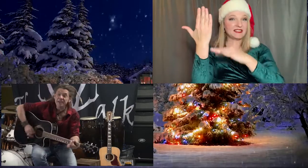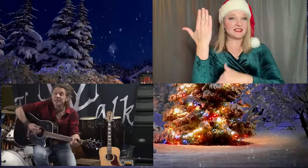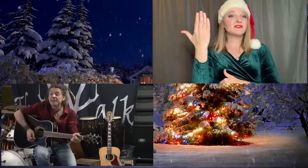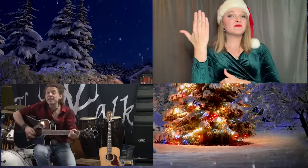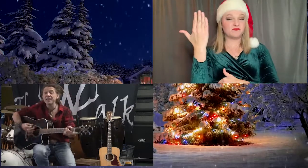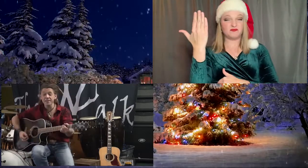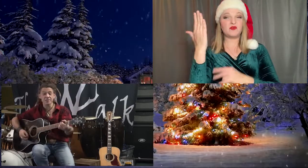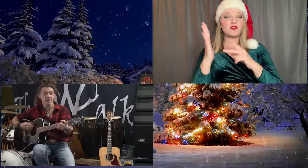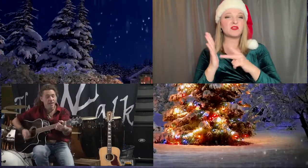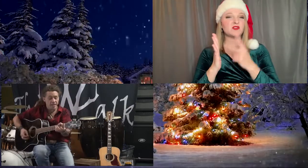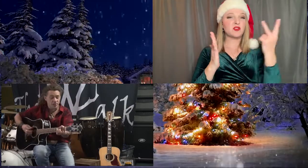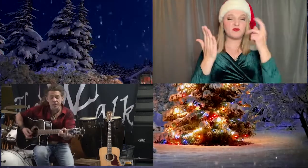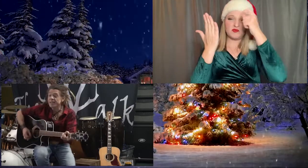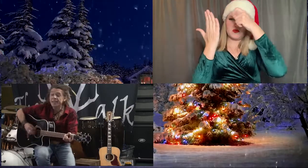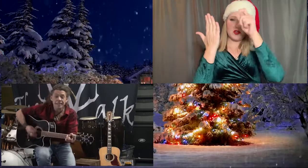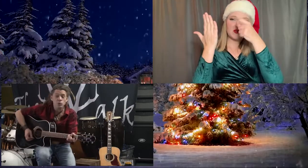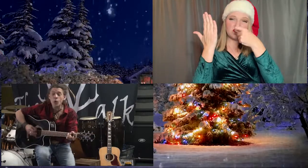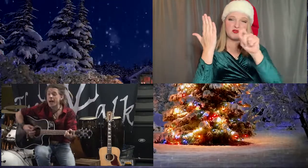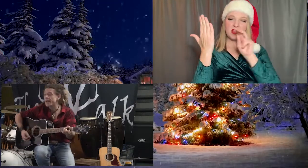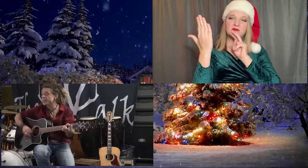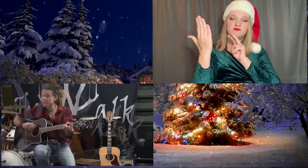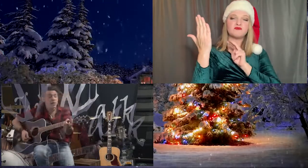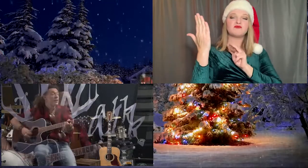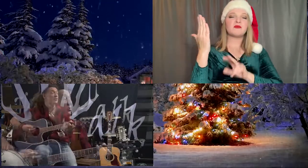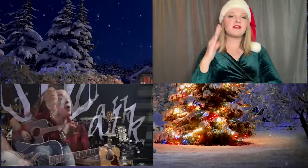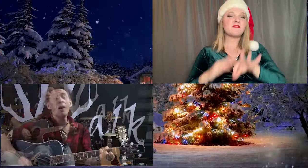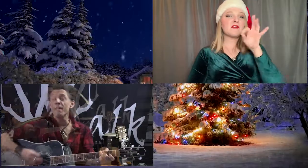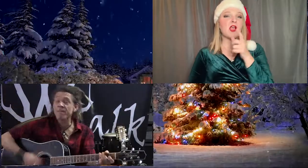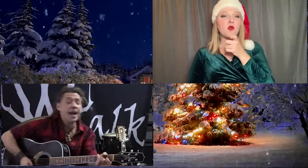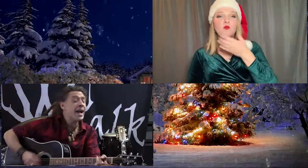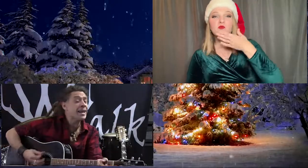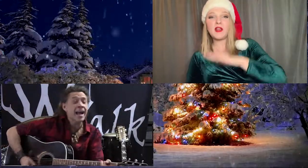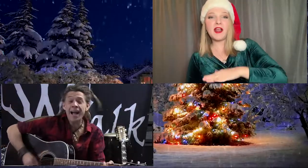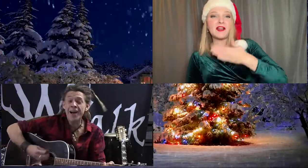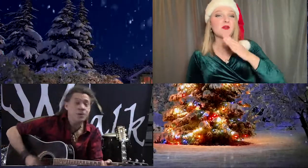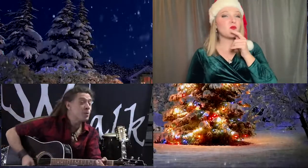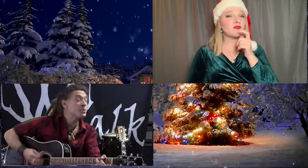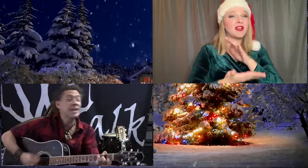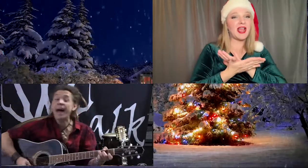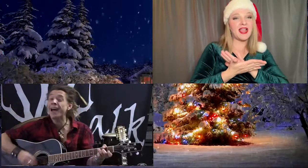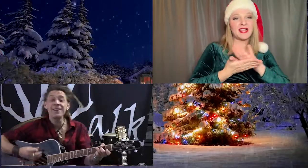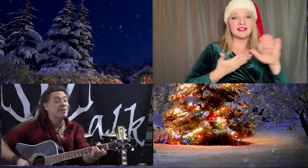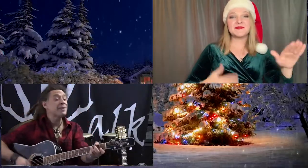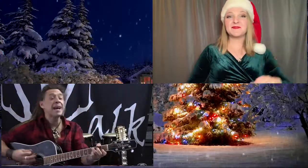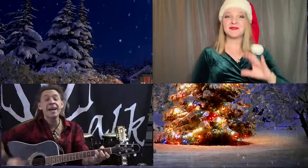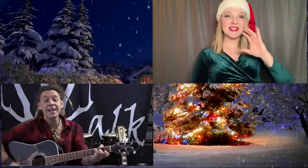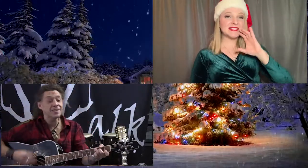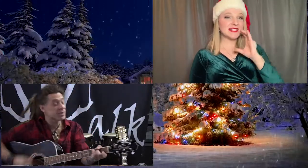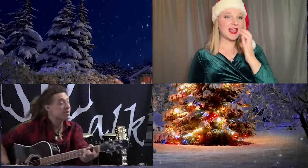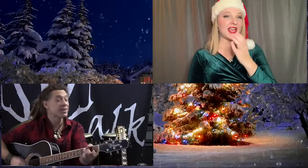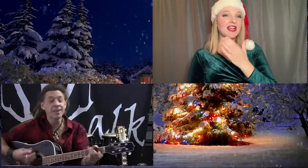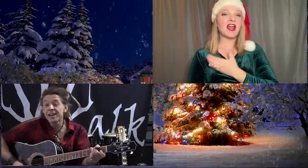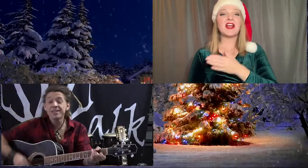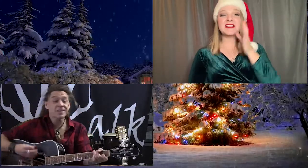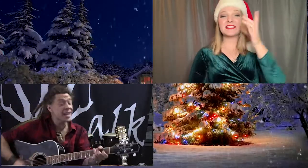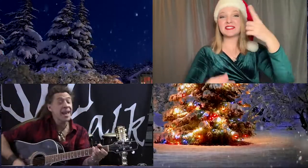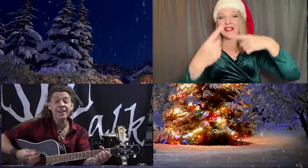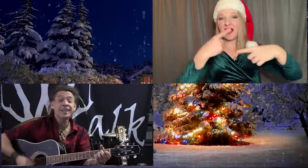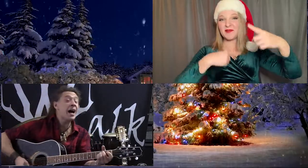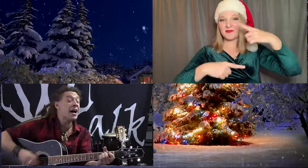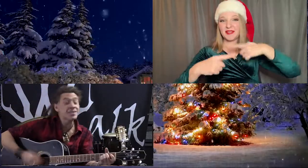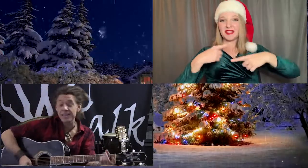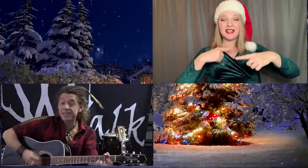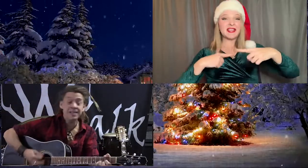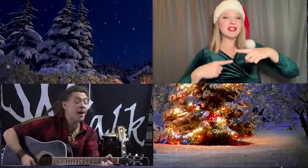He's making a list, he's checking it twice, he's gonna find out who's naughty or nice.